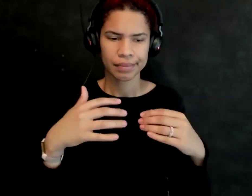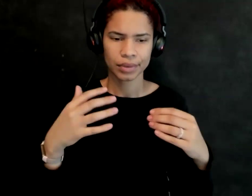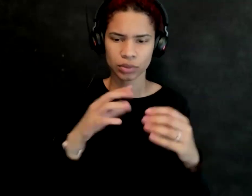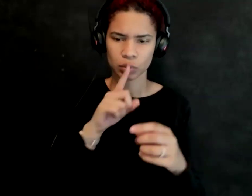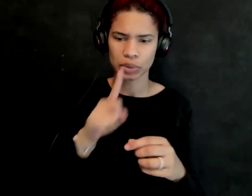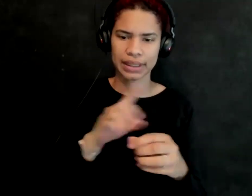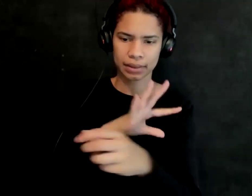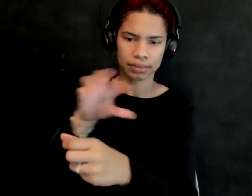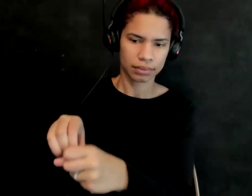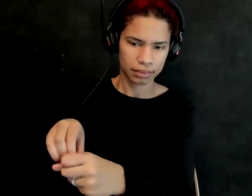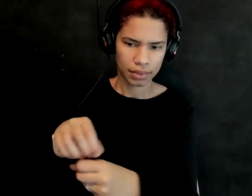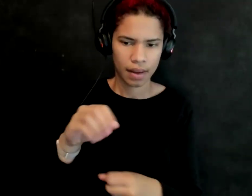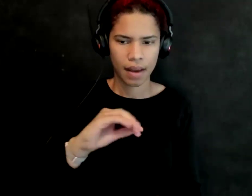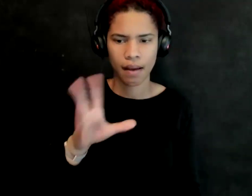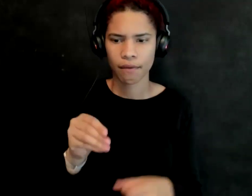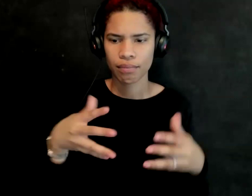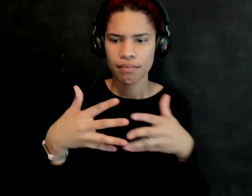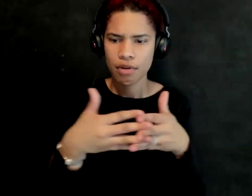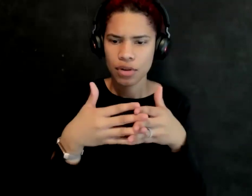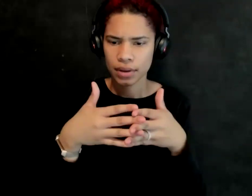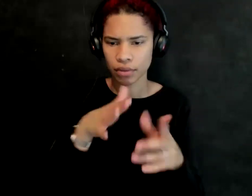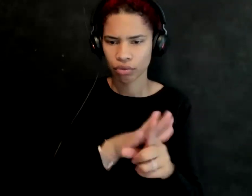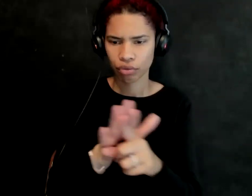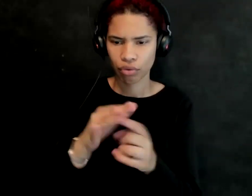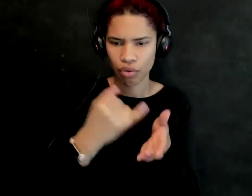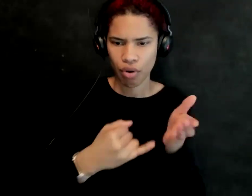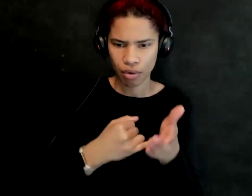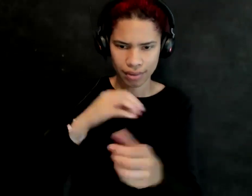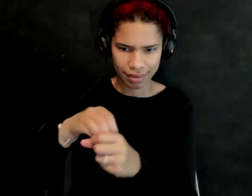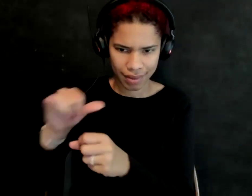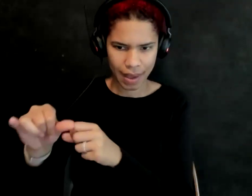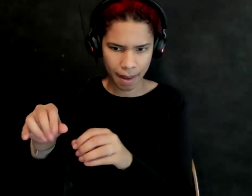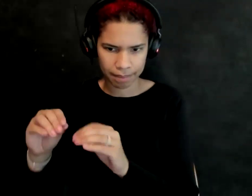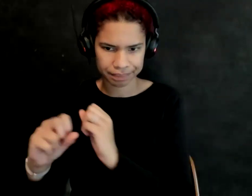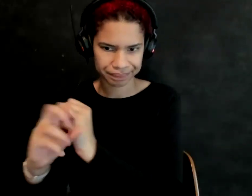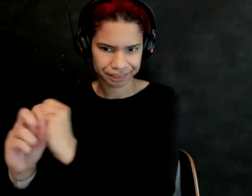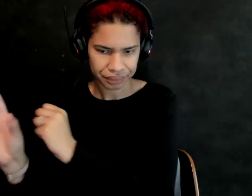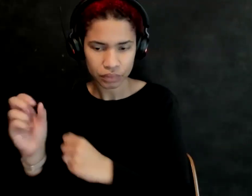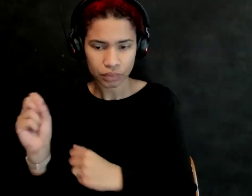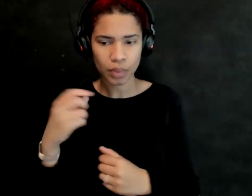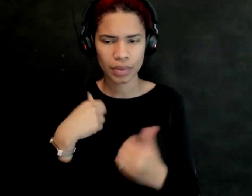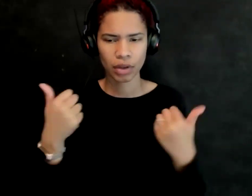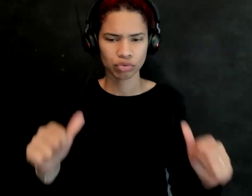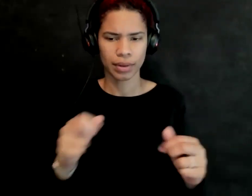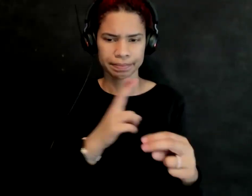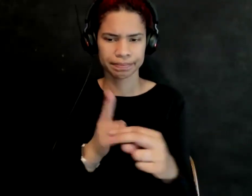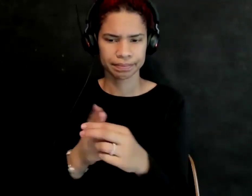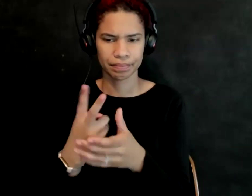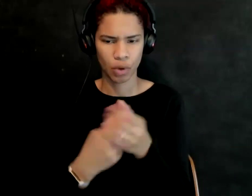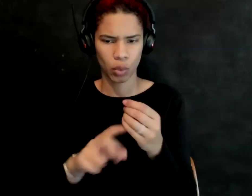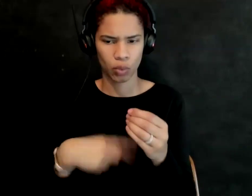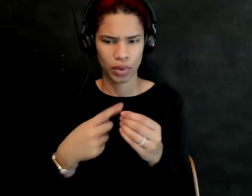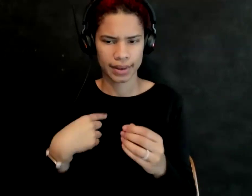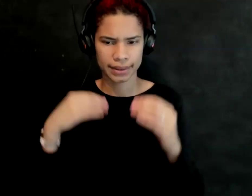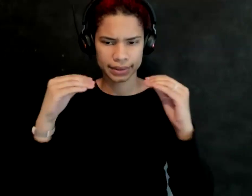canon. So I teach about both of those kinds of movements and I tend to connect them together when I teach them. Today, we're going to explore a little piece